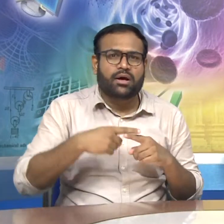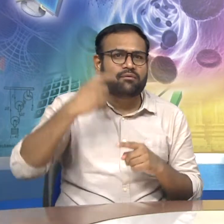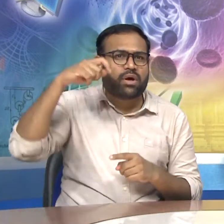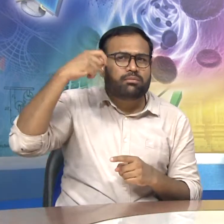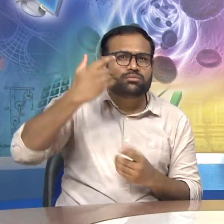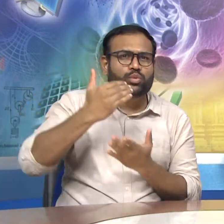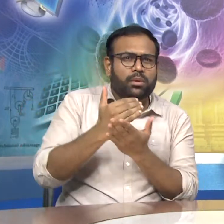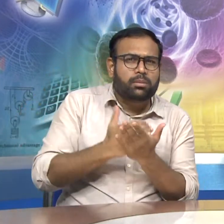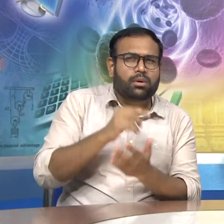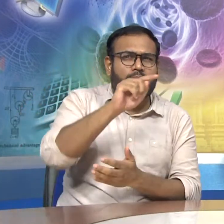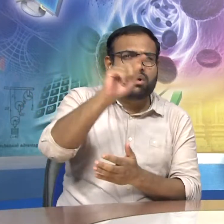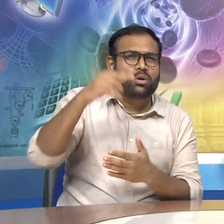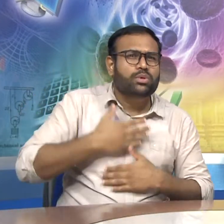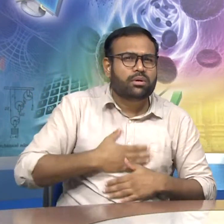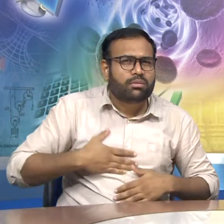activities.